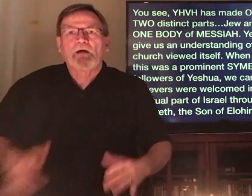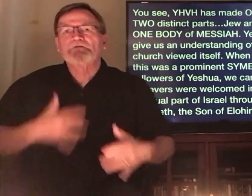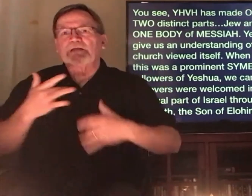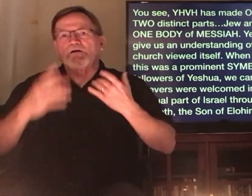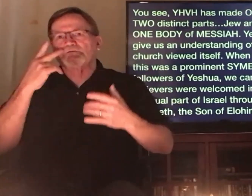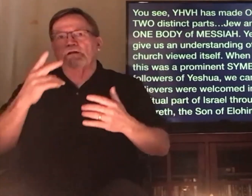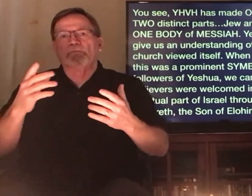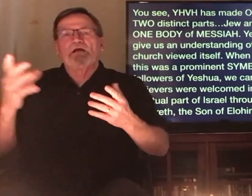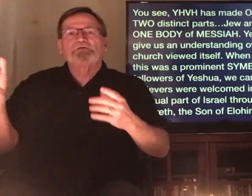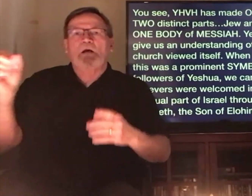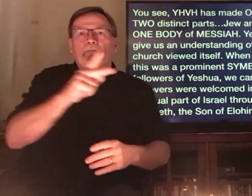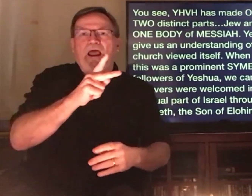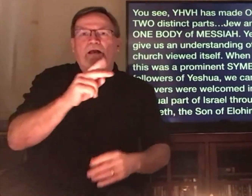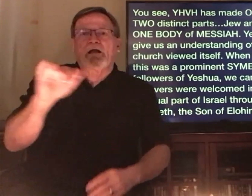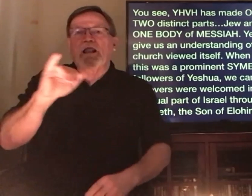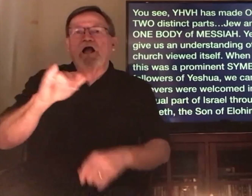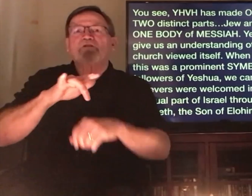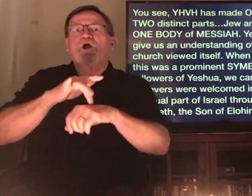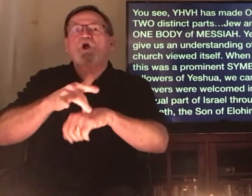one, it's a complete church, you know.